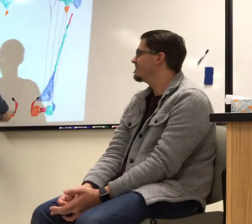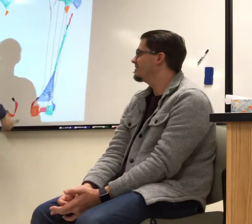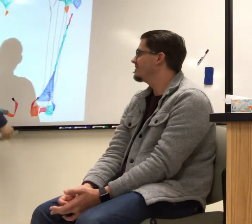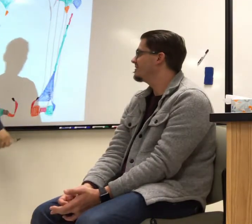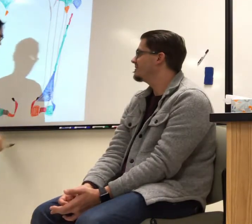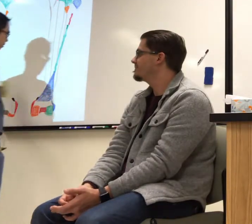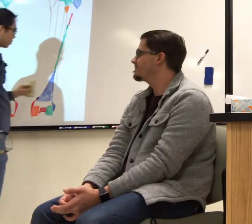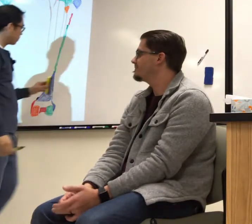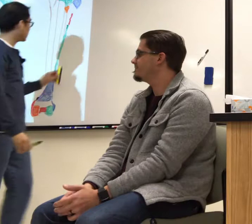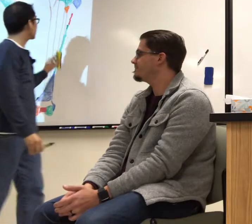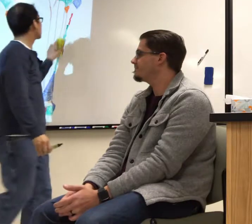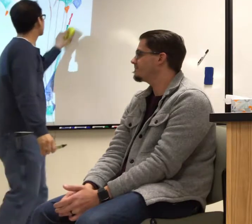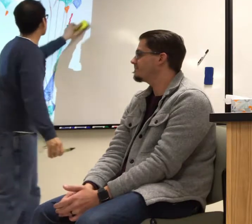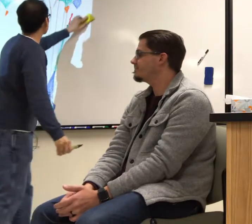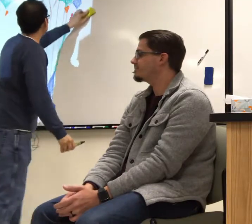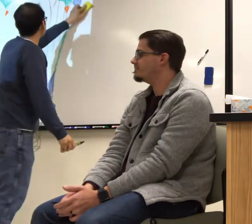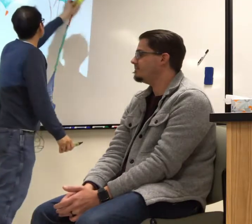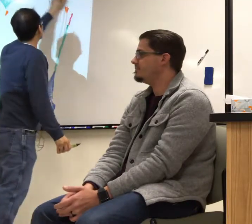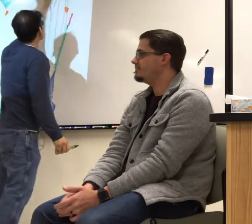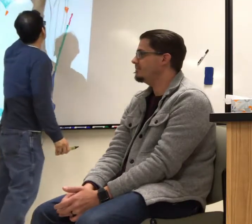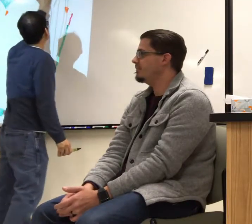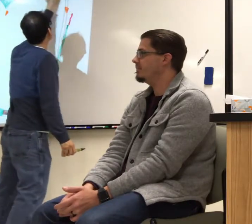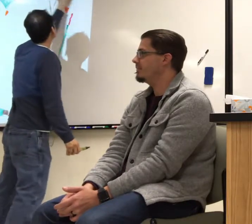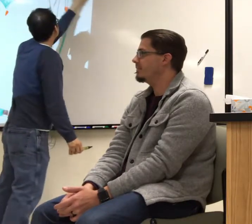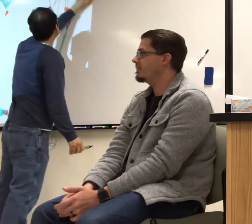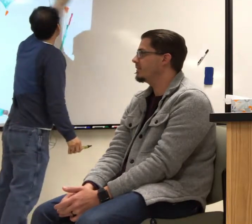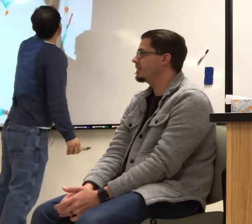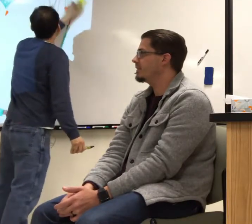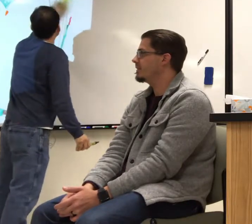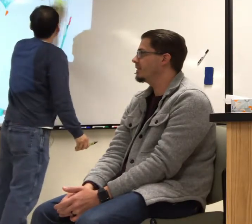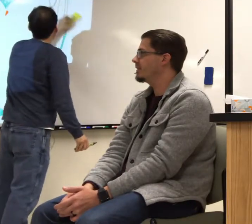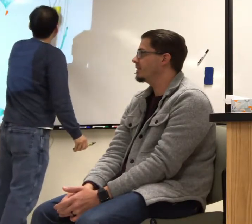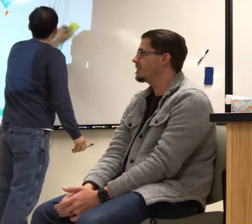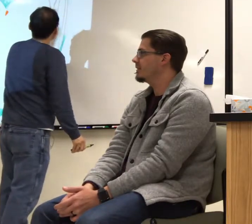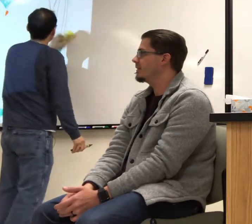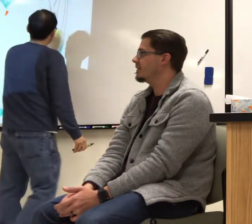Zoom out a little bit, erase this stuff.